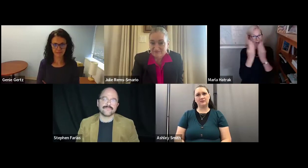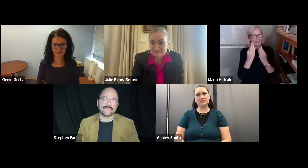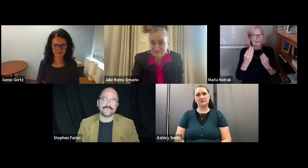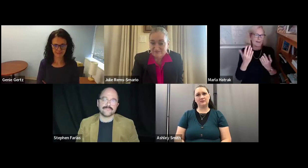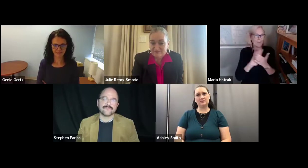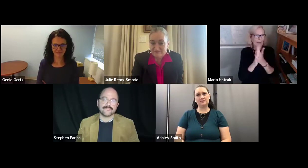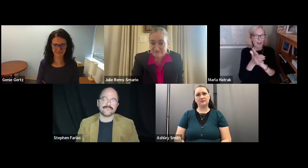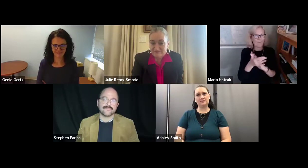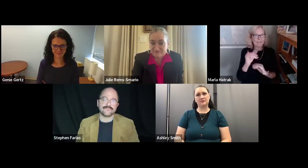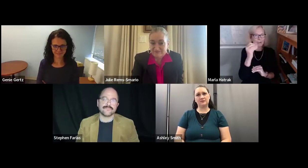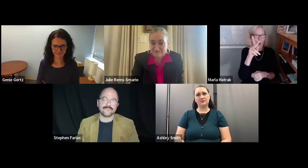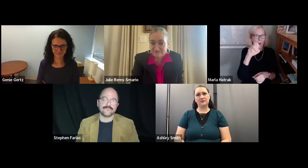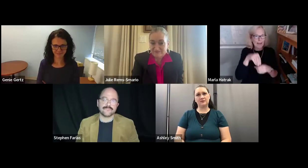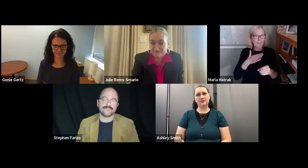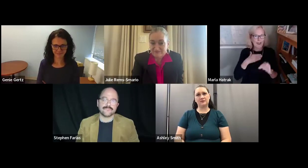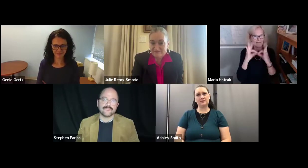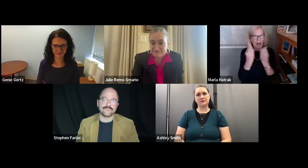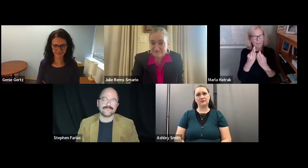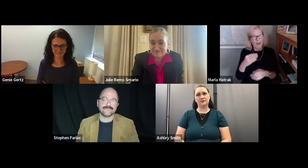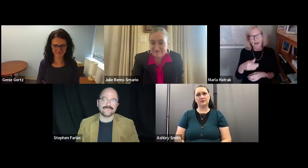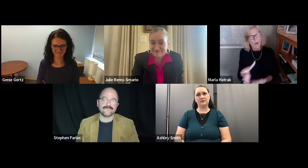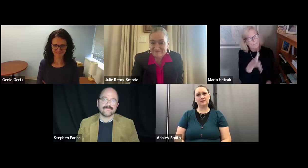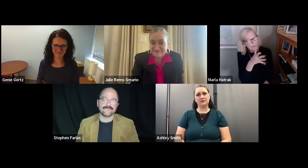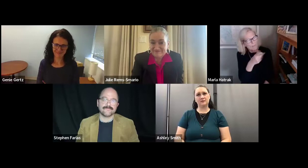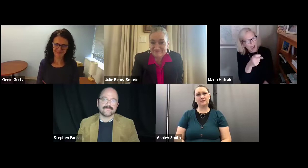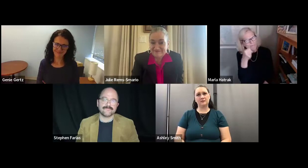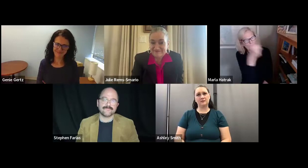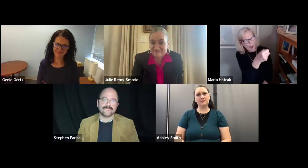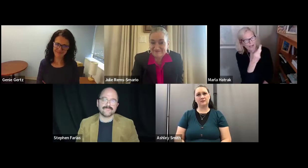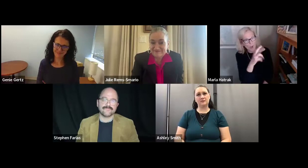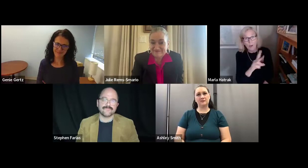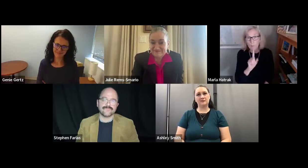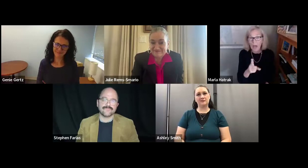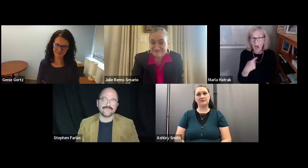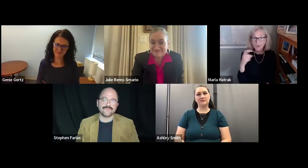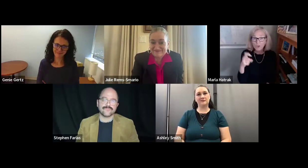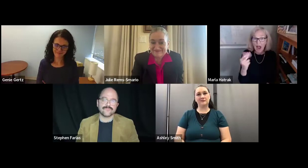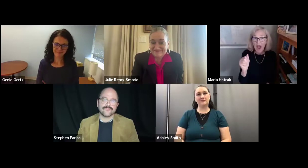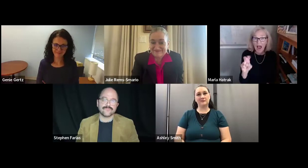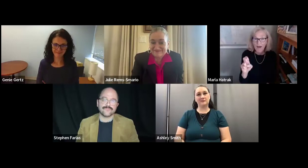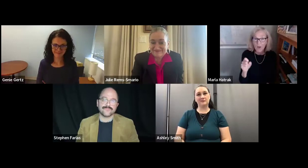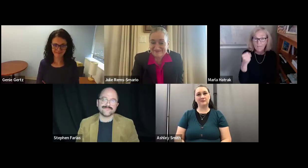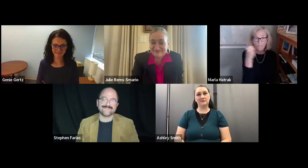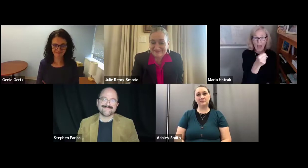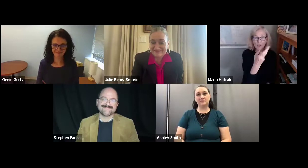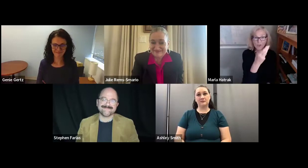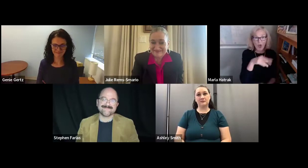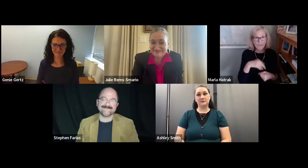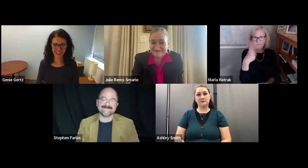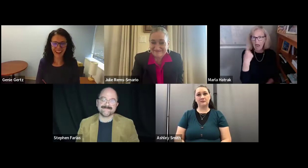function? And so my family, because I was looking at, I said, of course, at that point, oh, you